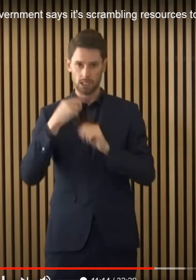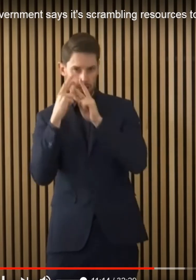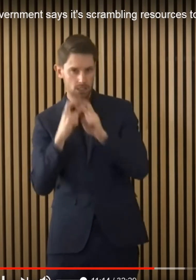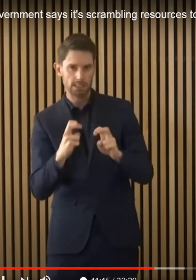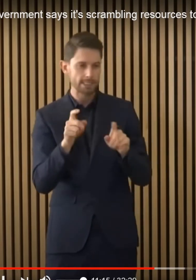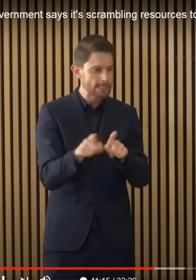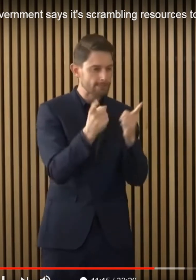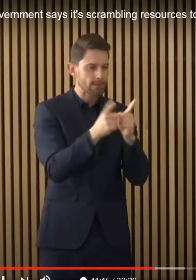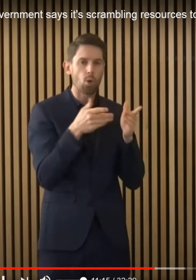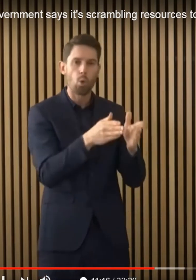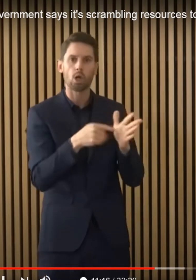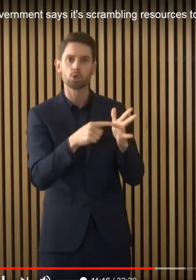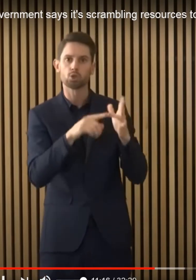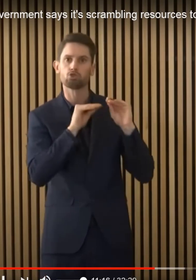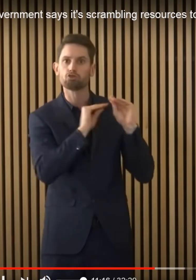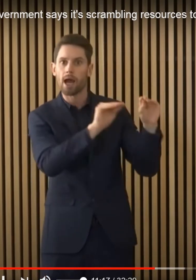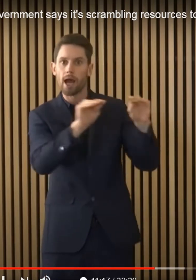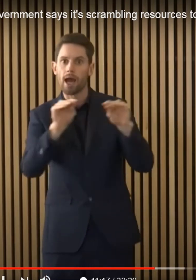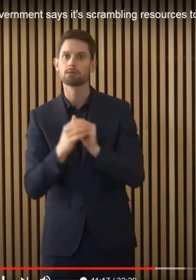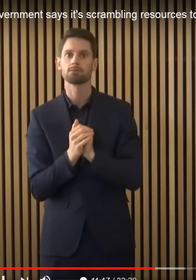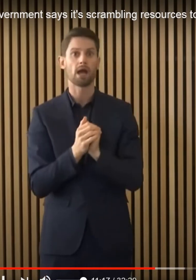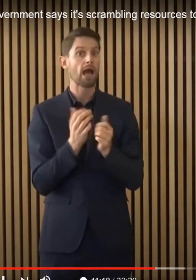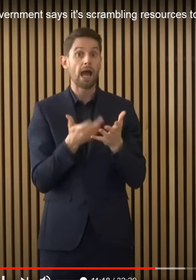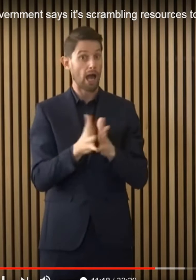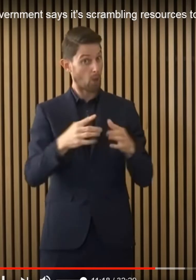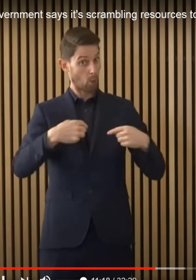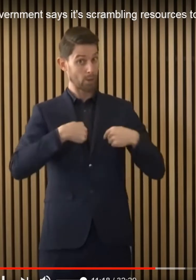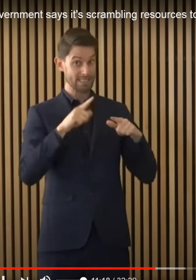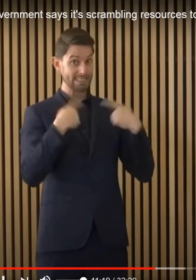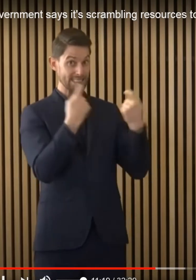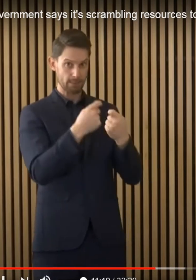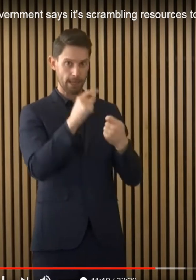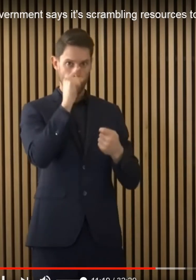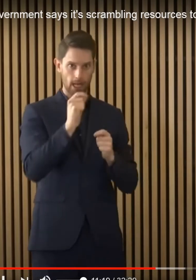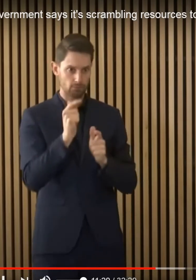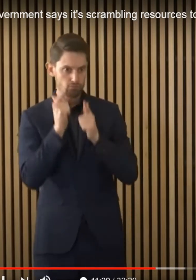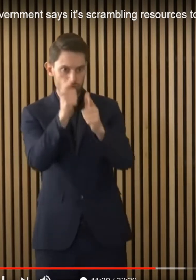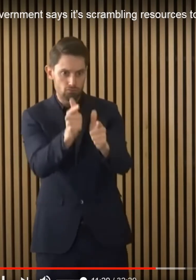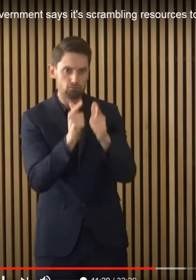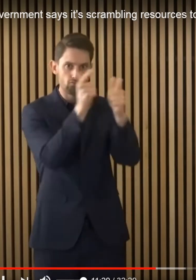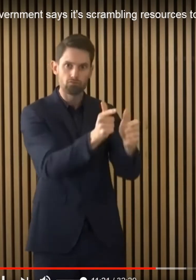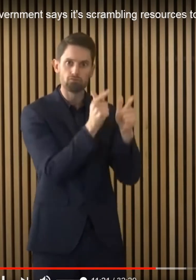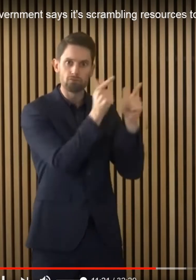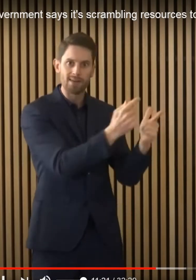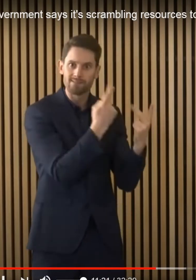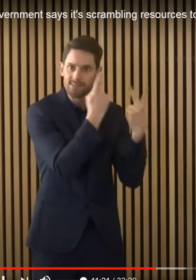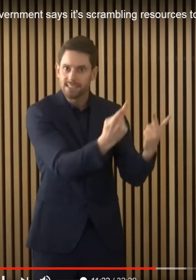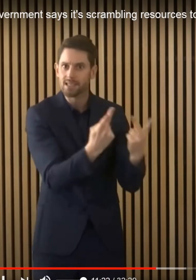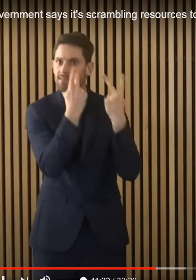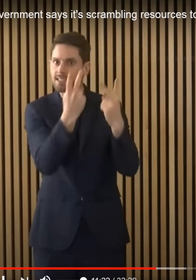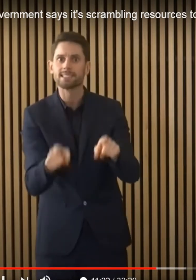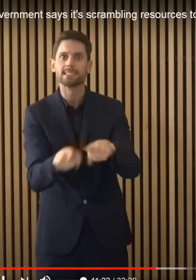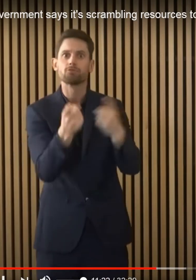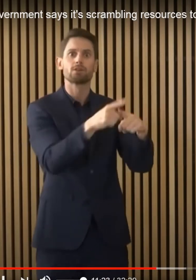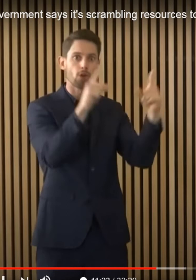and also the outreach model that will actually go in at early stages to provide advice so that situations